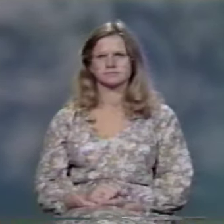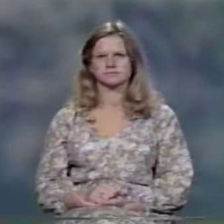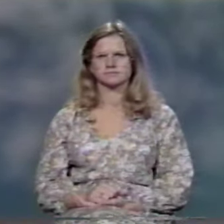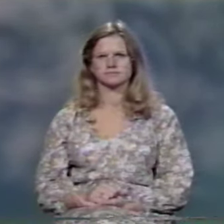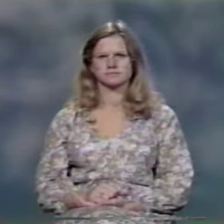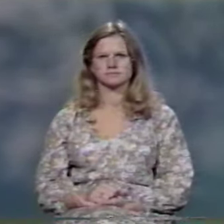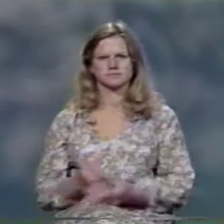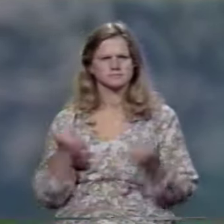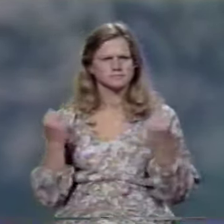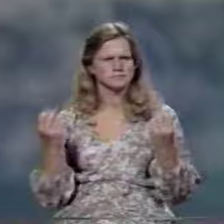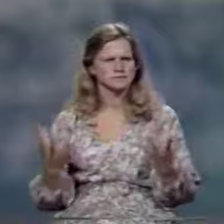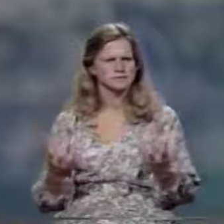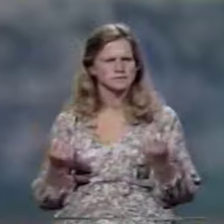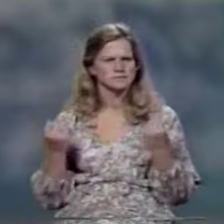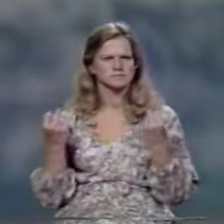Very many.